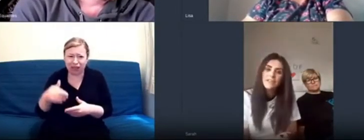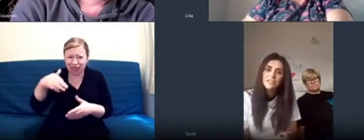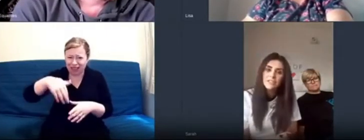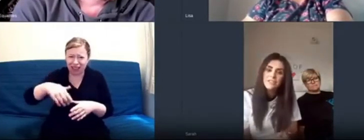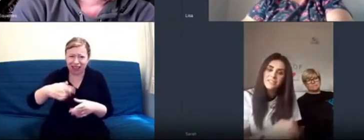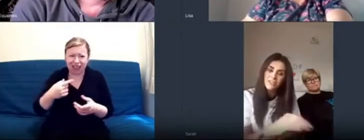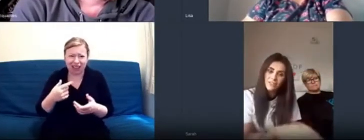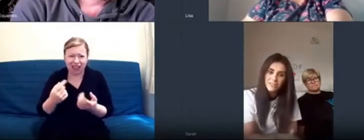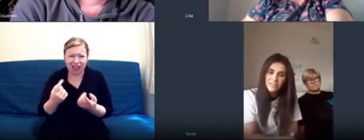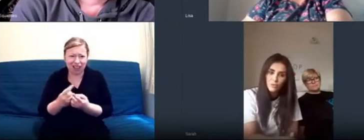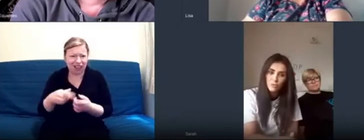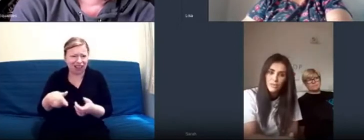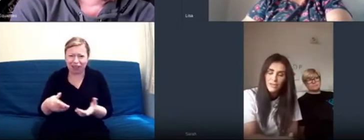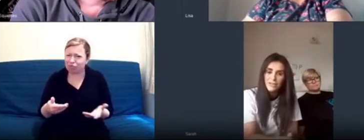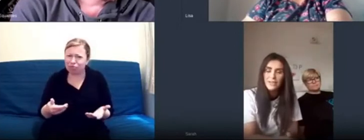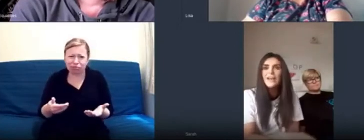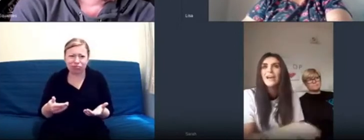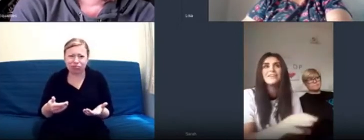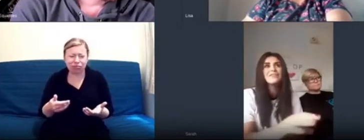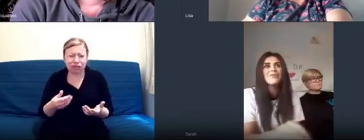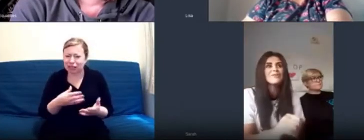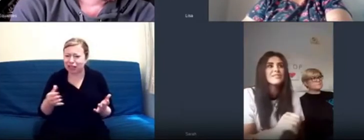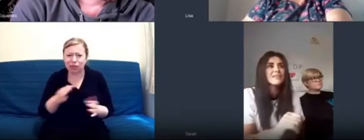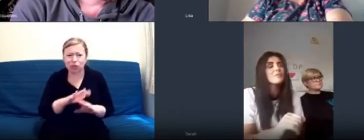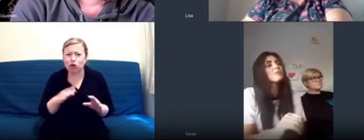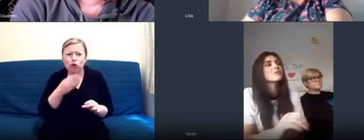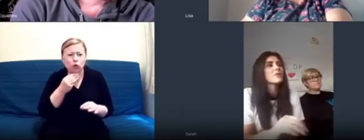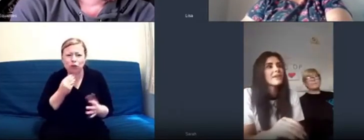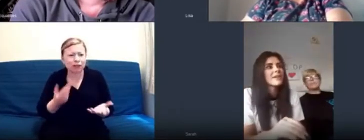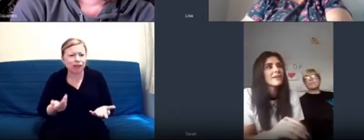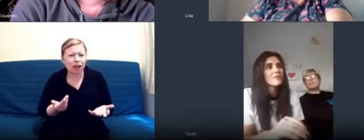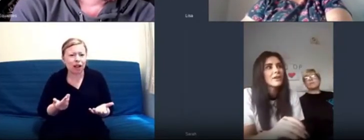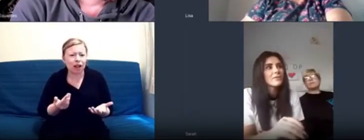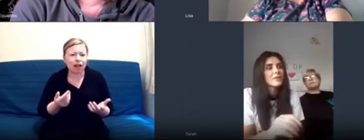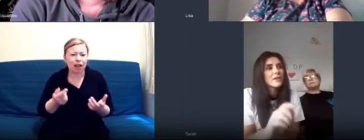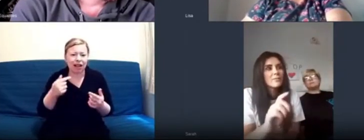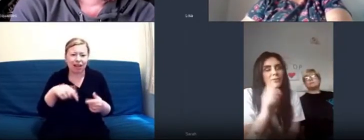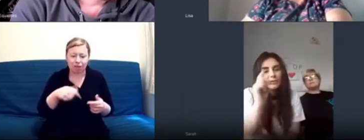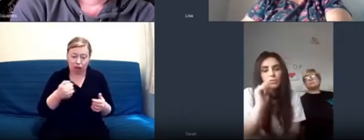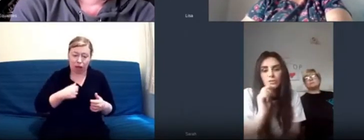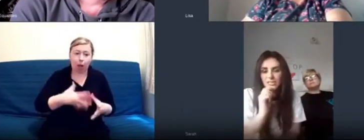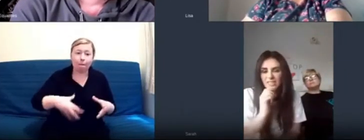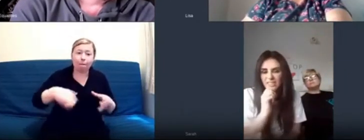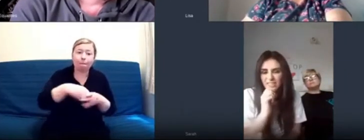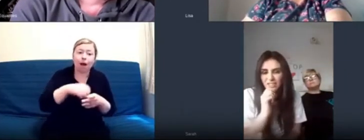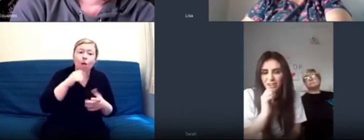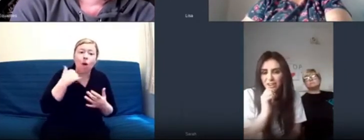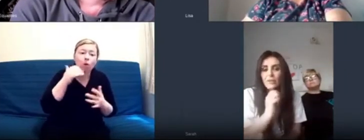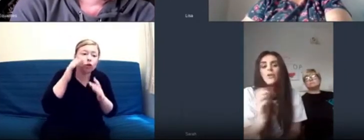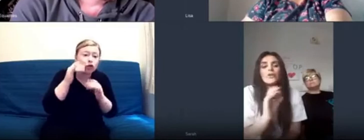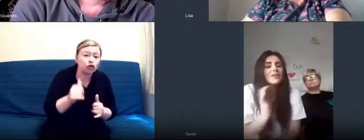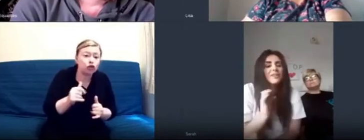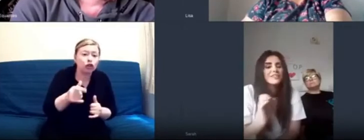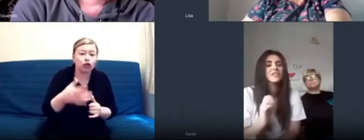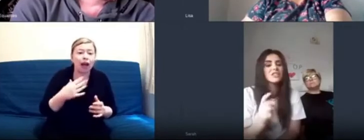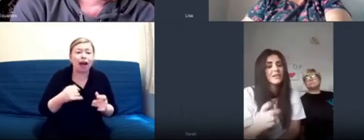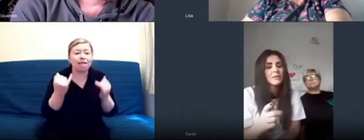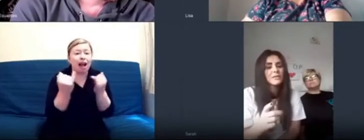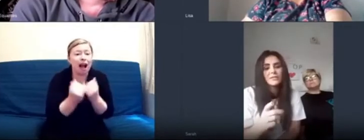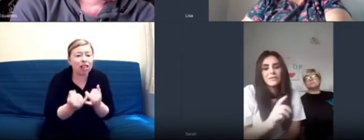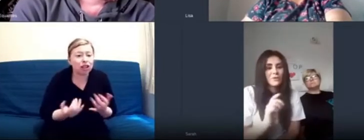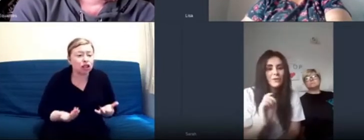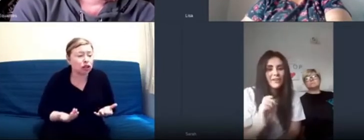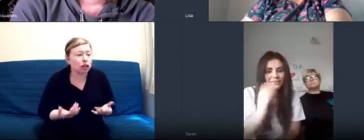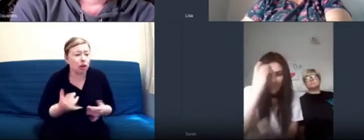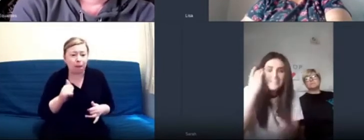like, do you have allergies? Is there things you don't like? And you'll always say, they'll be like, no, I like everything. But you'll know, do you like tuna? No, I don't like